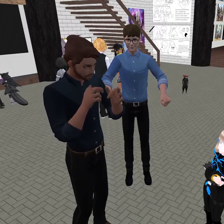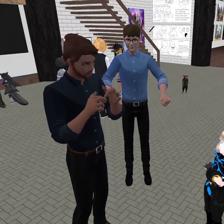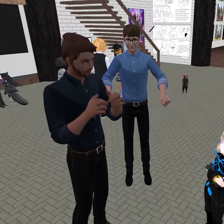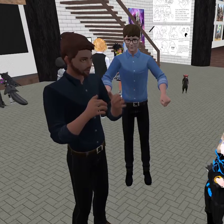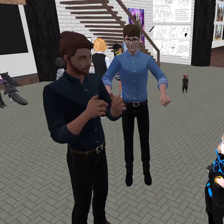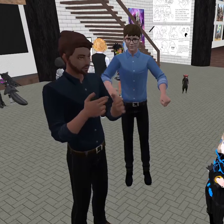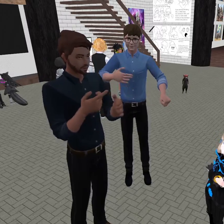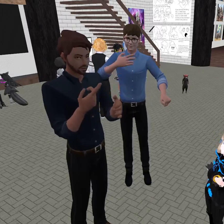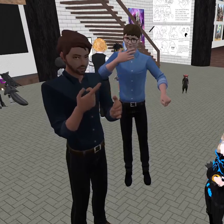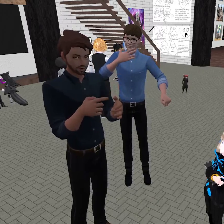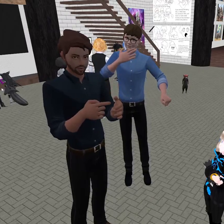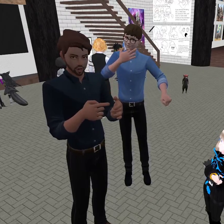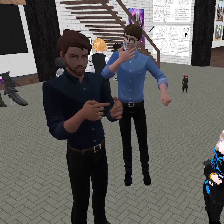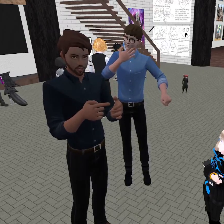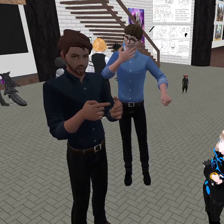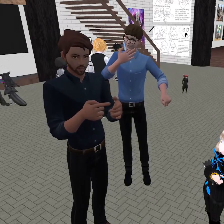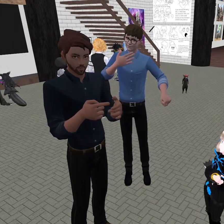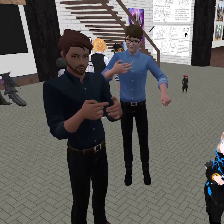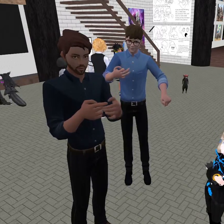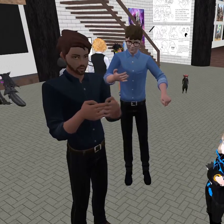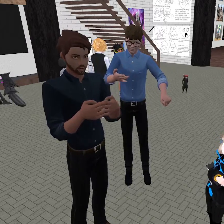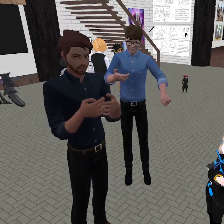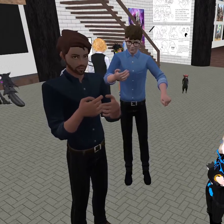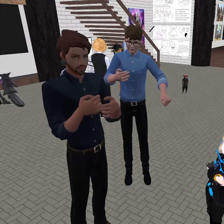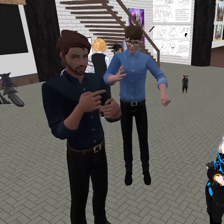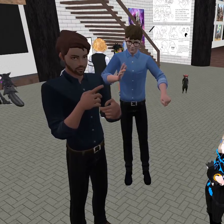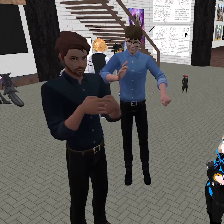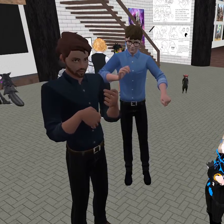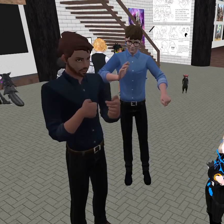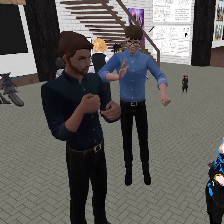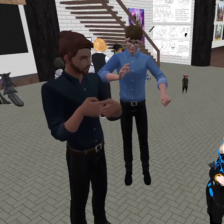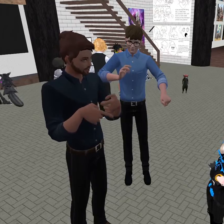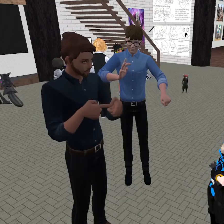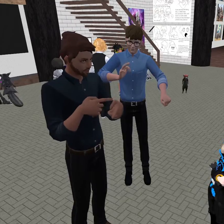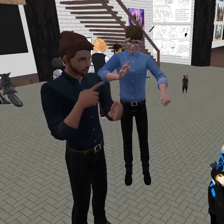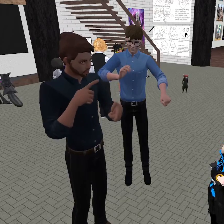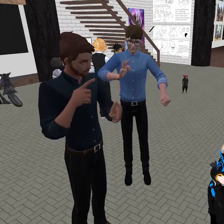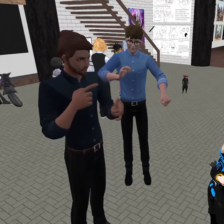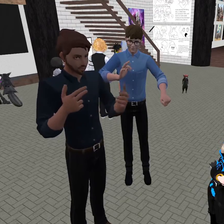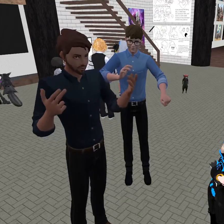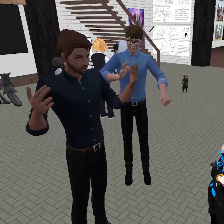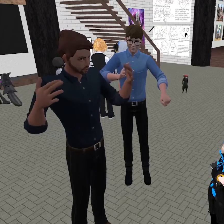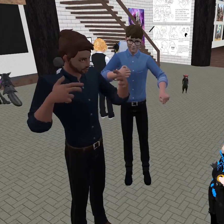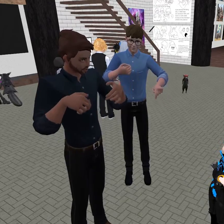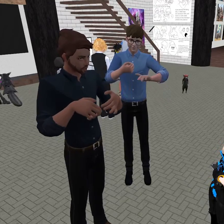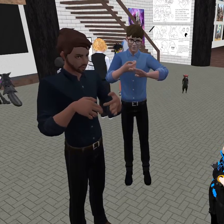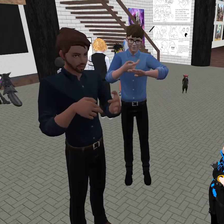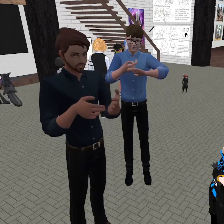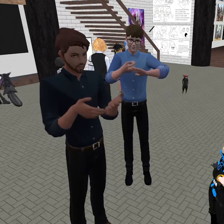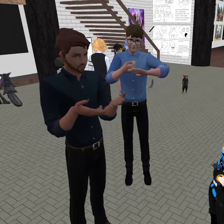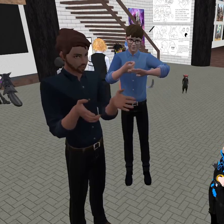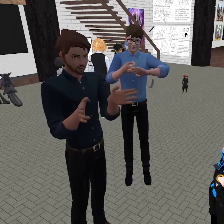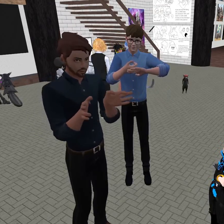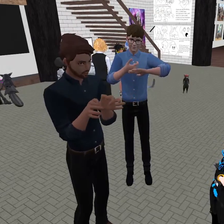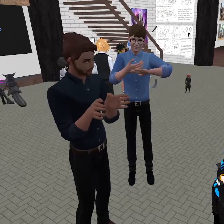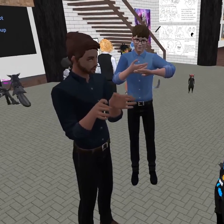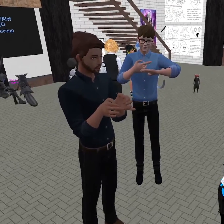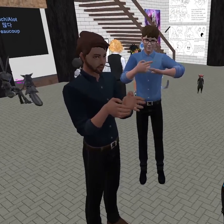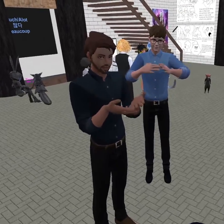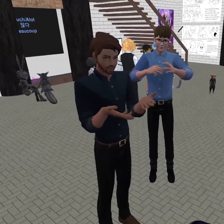to communicate. It's for, just international signers, deaf people, when they come together for, like,